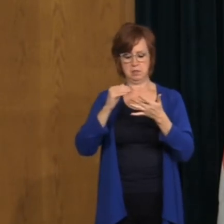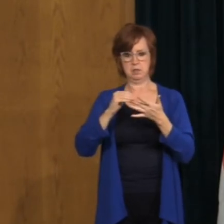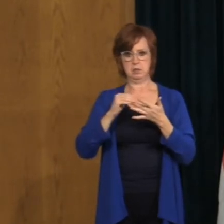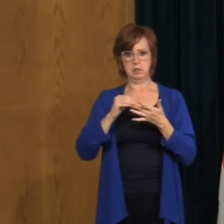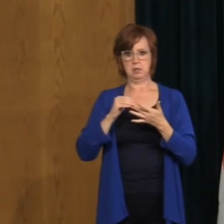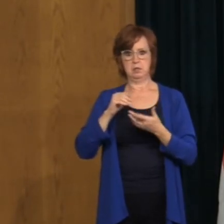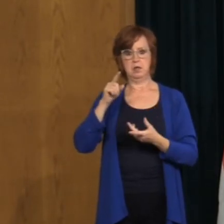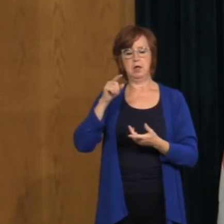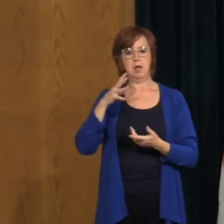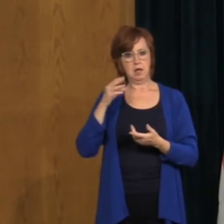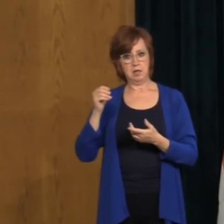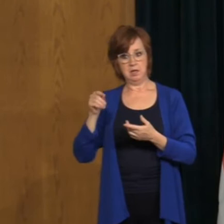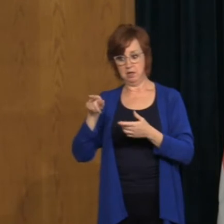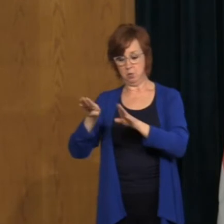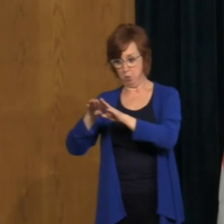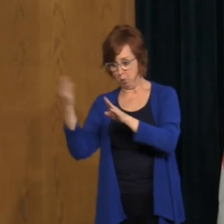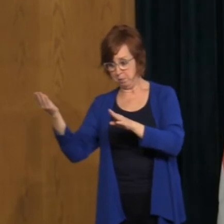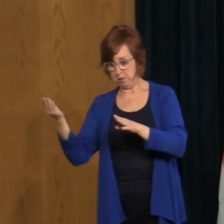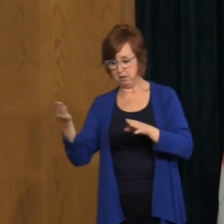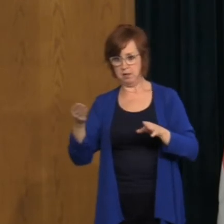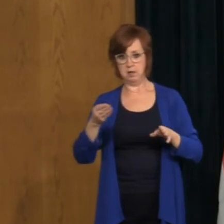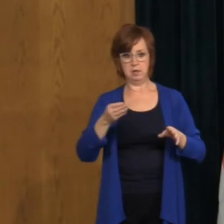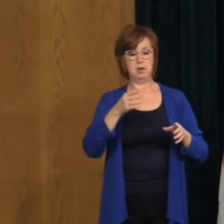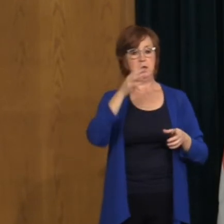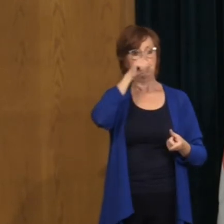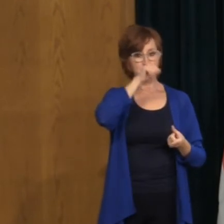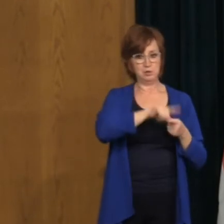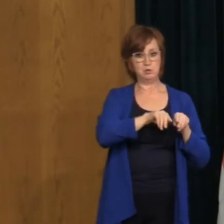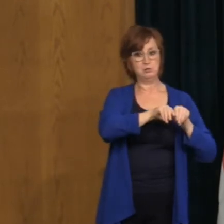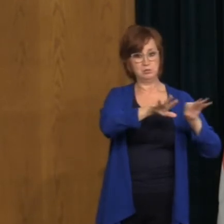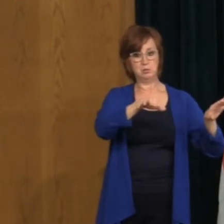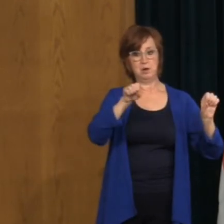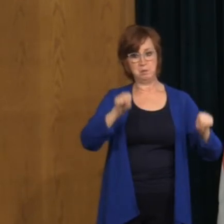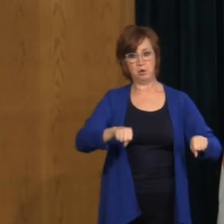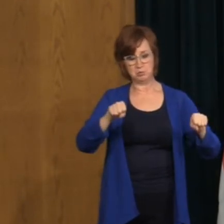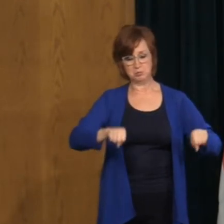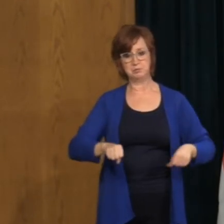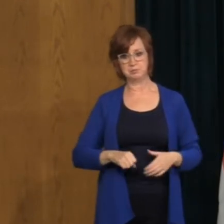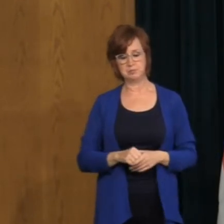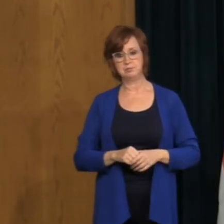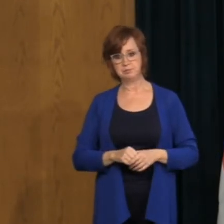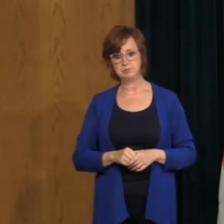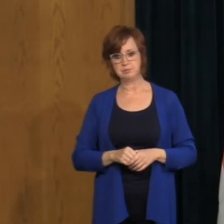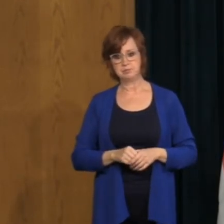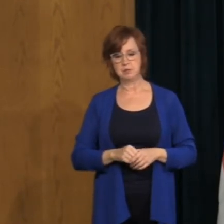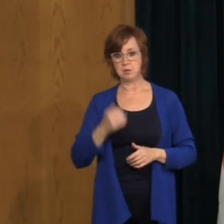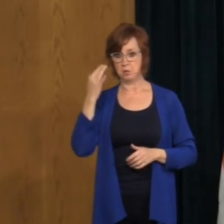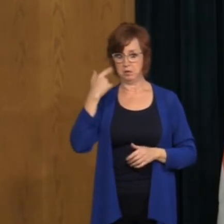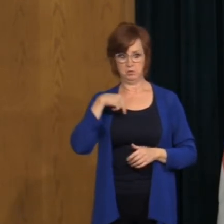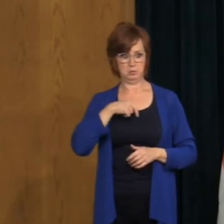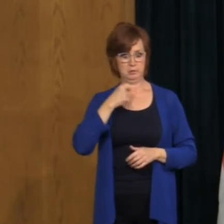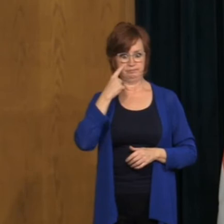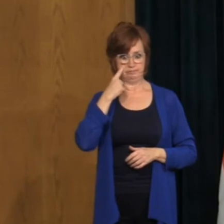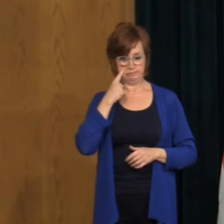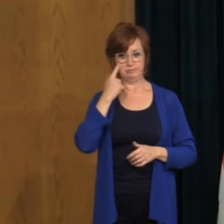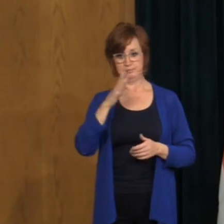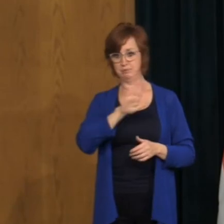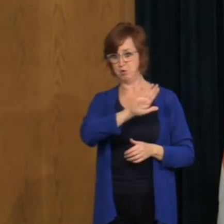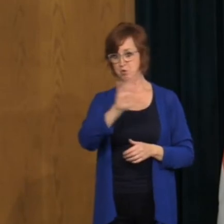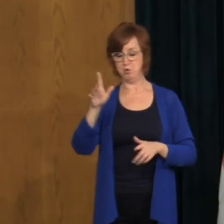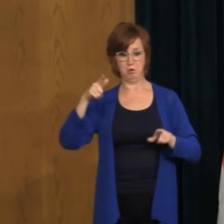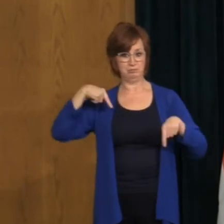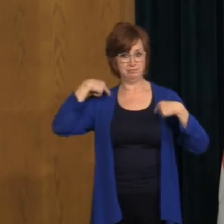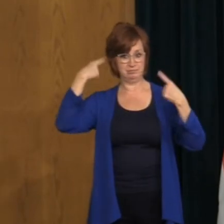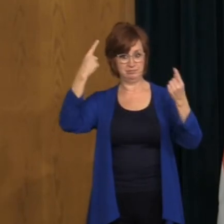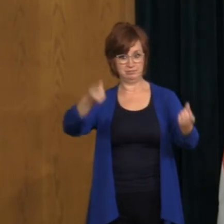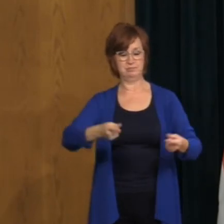lack of spread of this virus in the weeks, months after, given what Saskatchewan people have proved they've been able to do over the course of the last